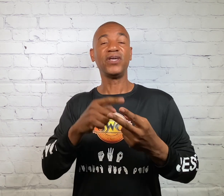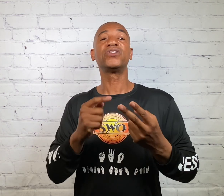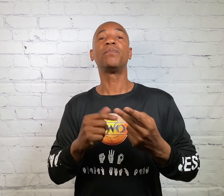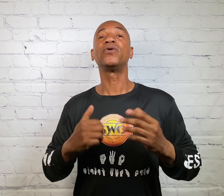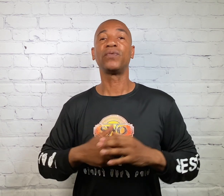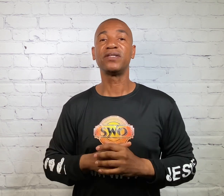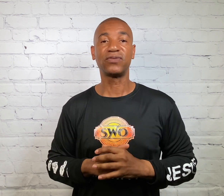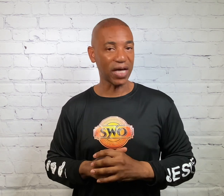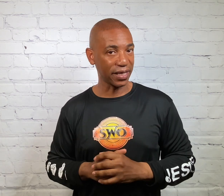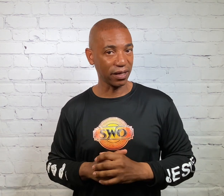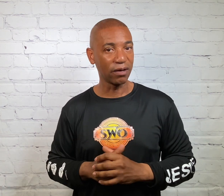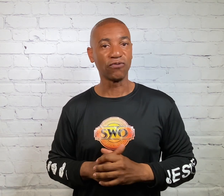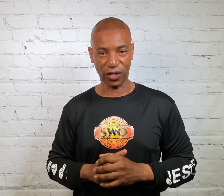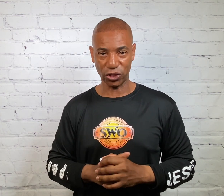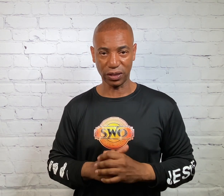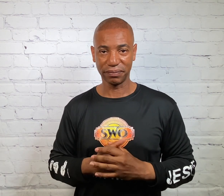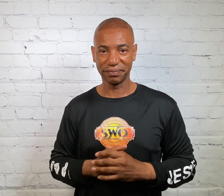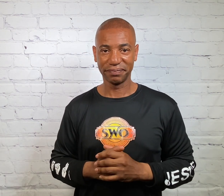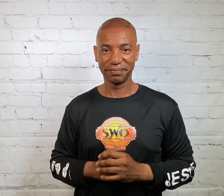These are both ways of signing friction.